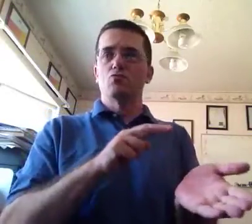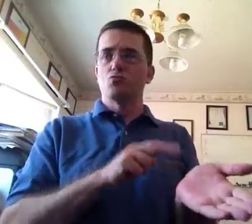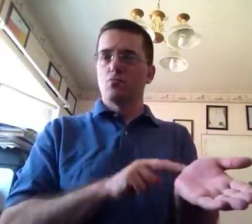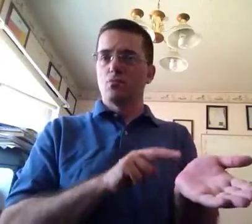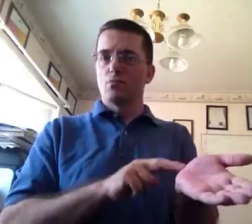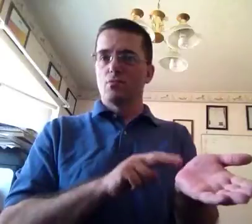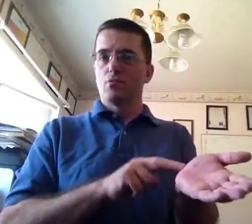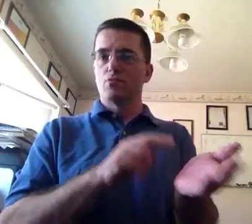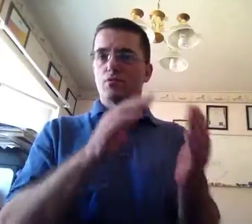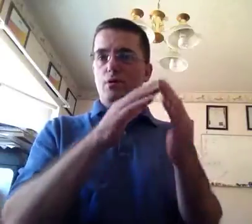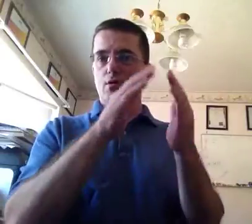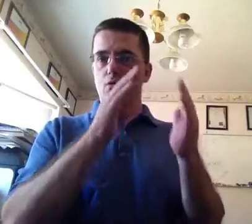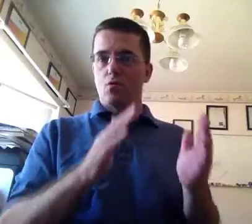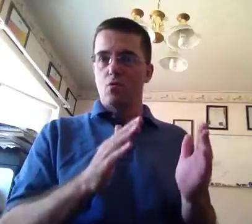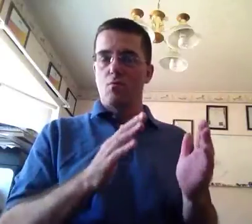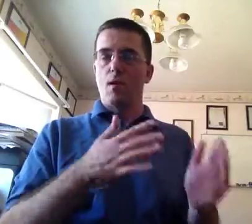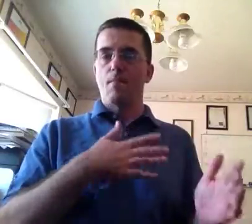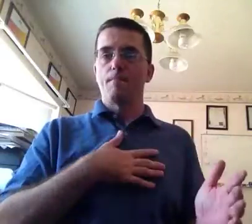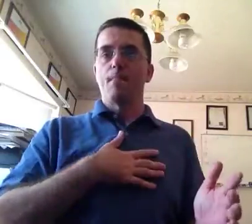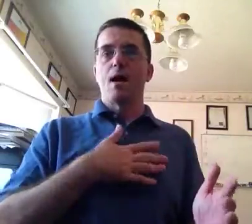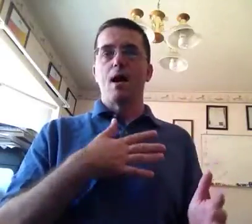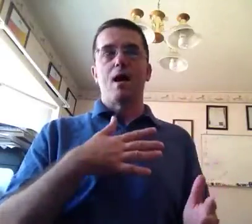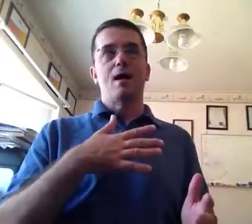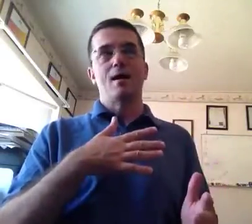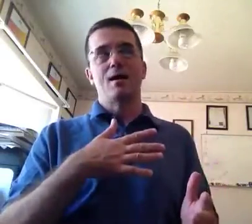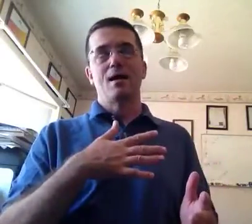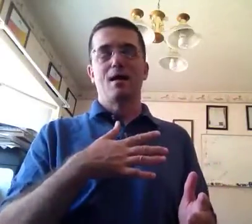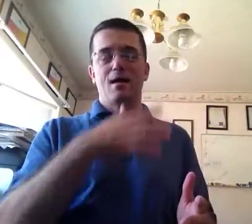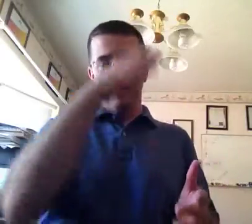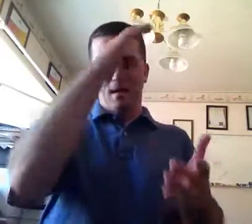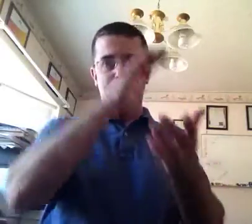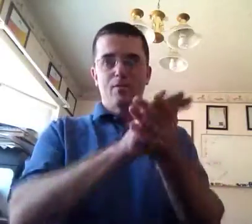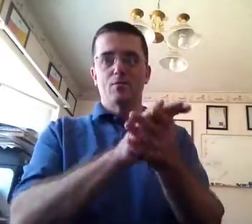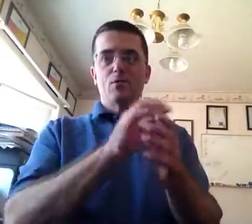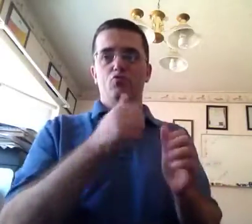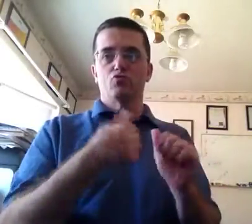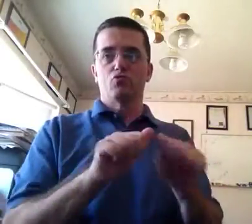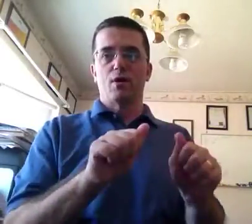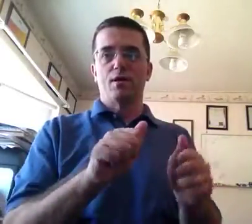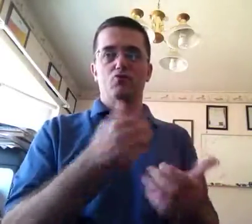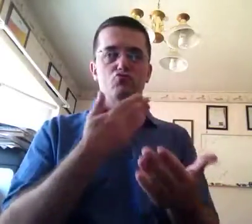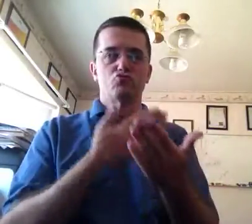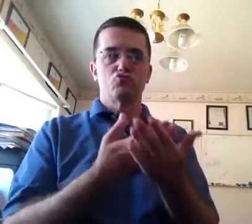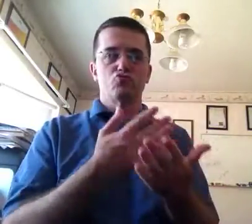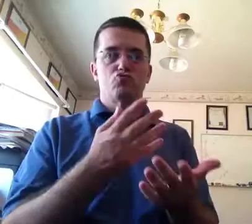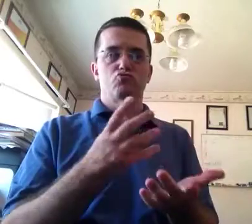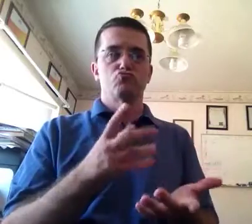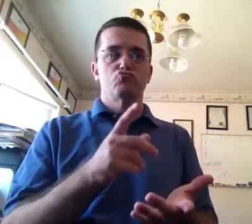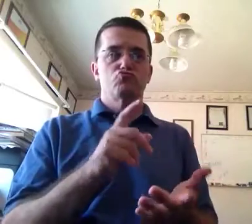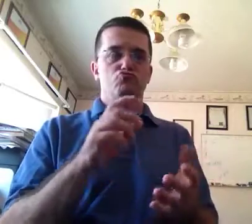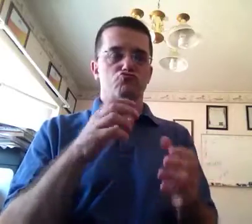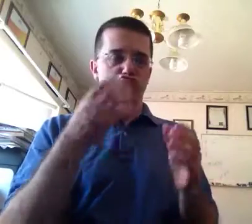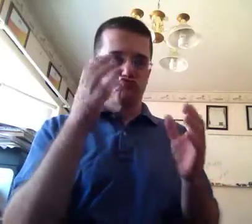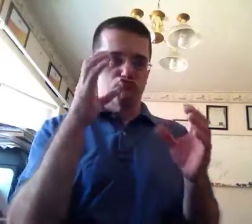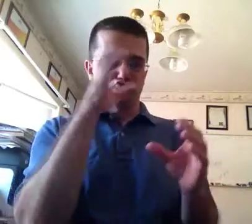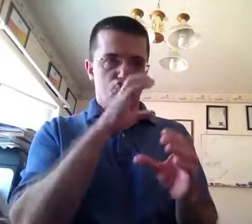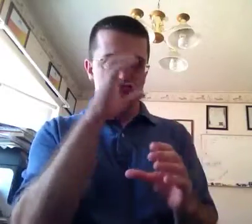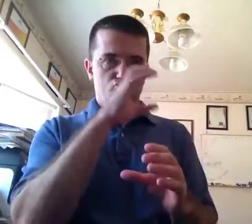husband, trying to be a good steward of his dad's finances, is looking at ways to get the best return. And we were